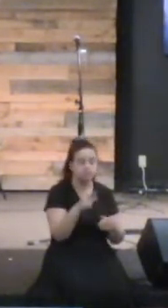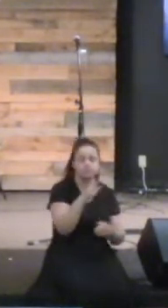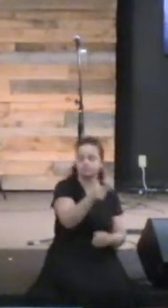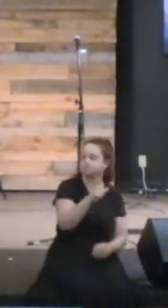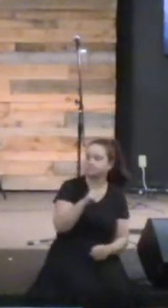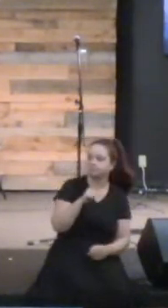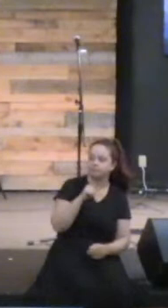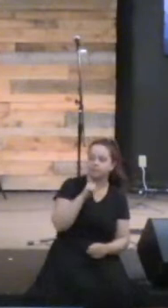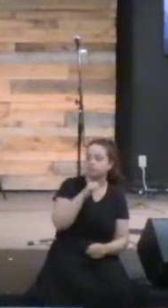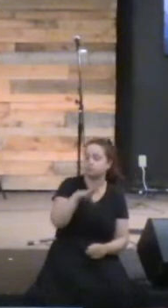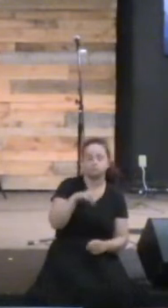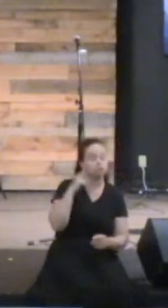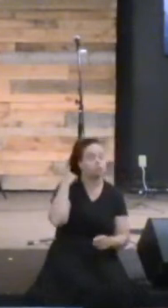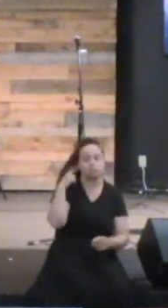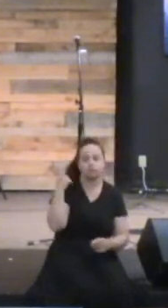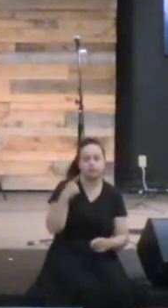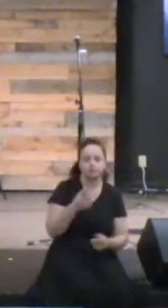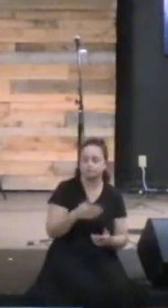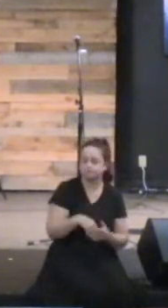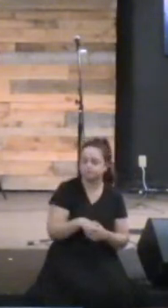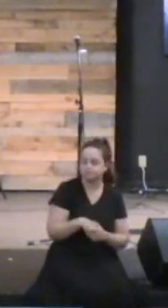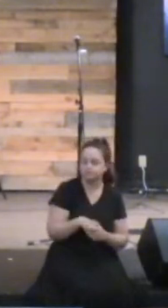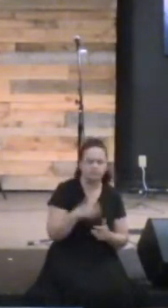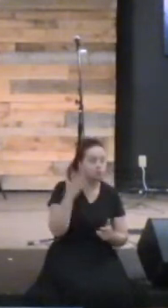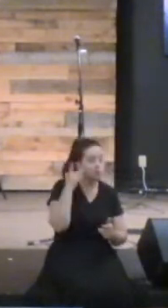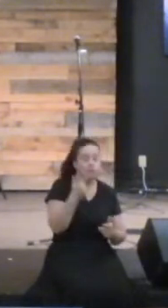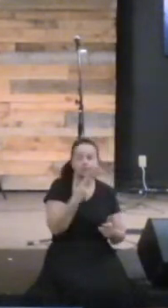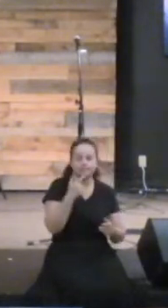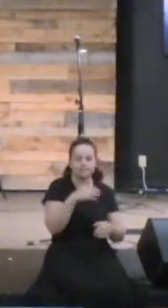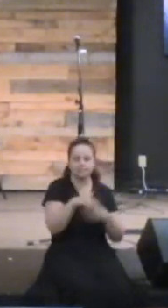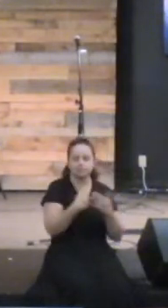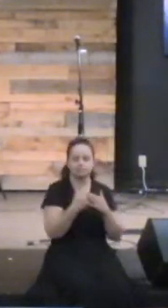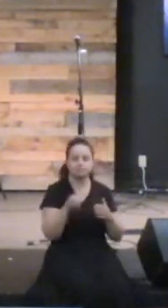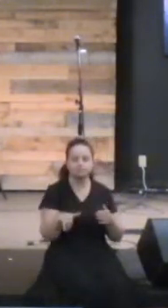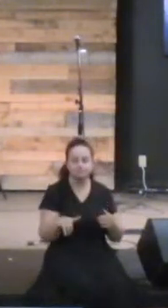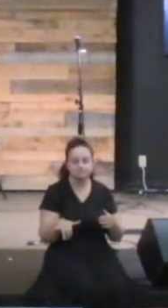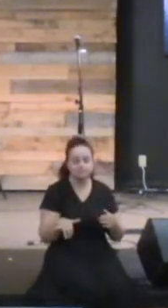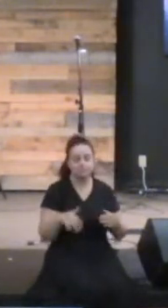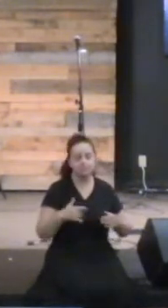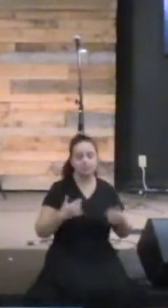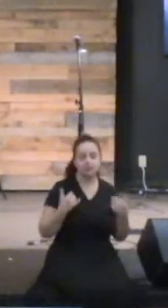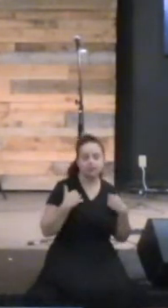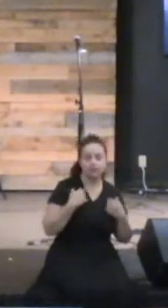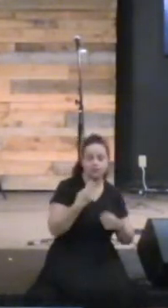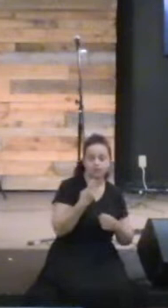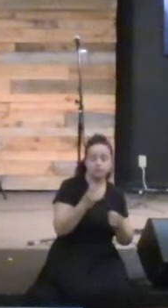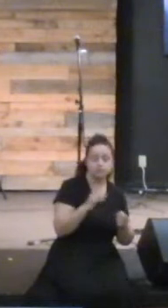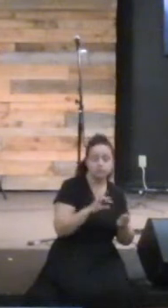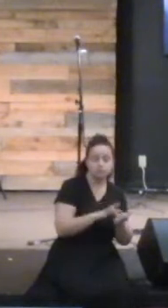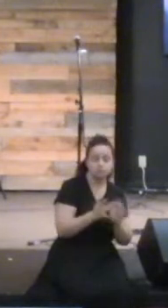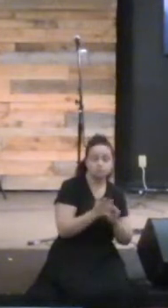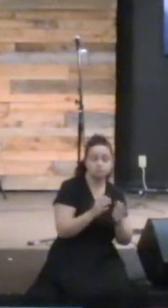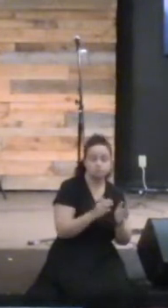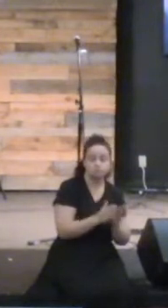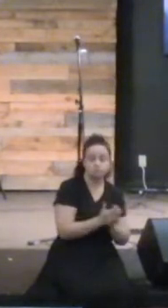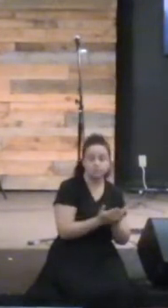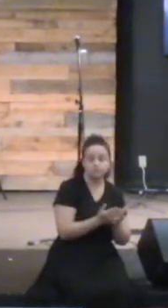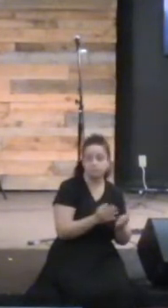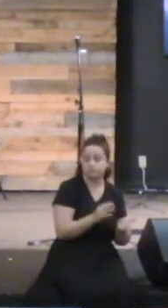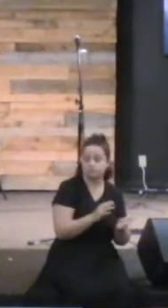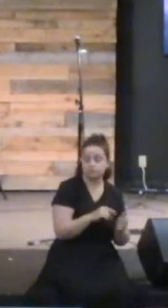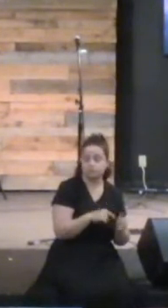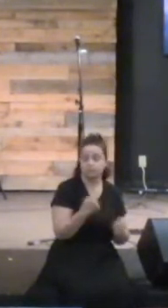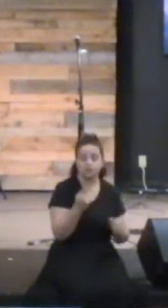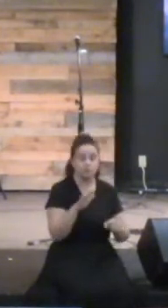amen um and they just gave it to us and why do I say all this um I have two scriptures and one full thought um